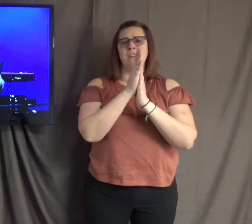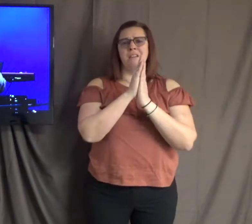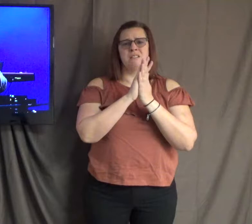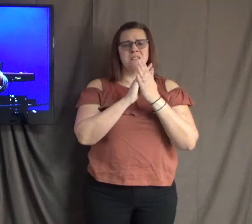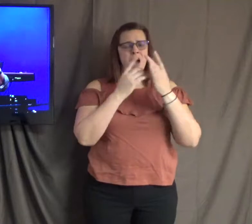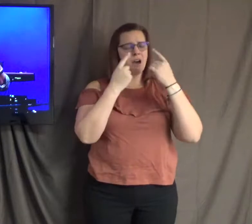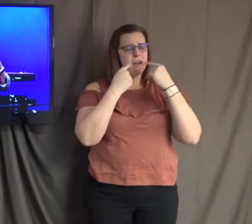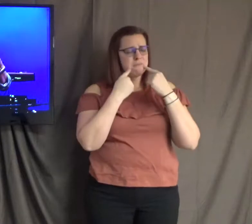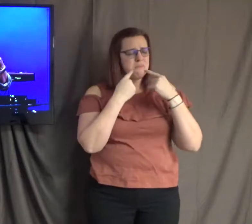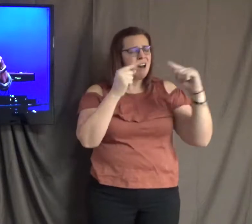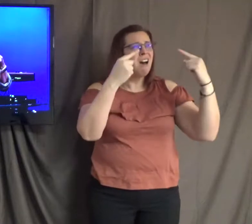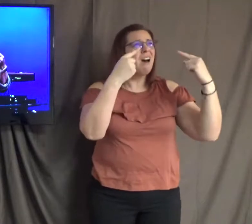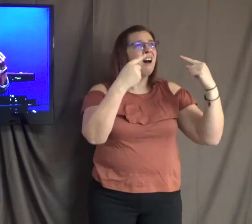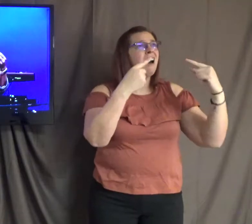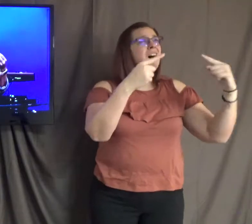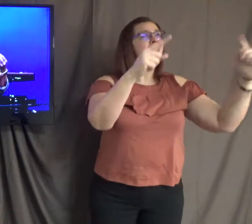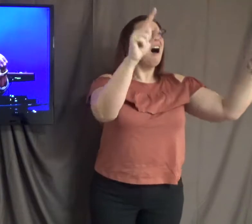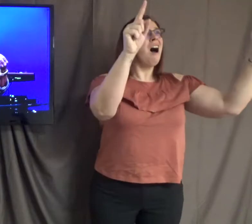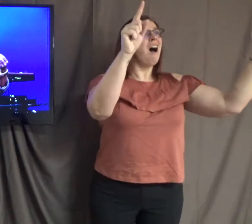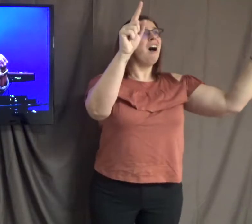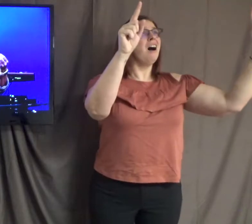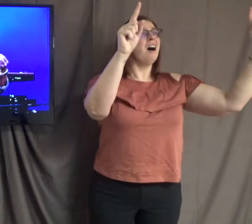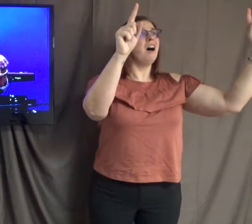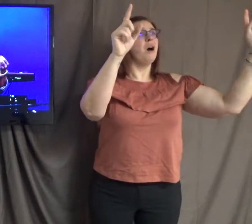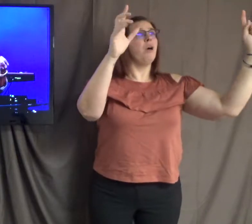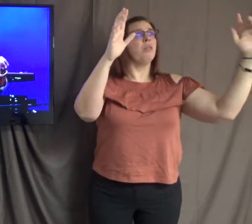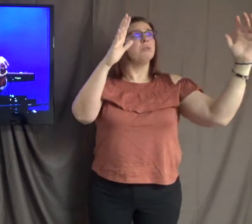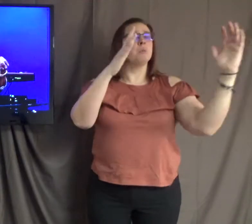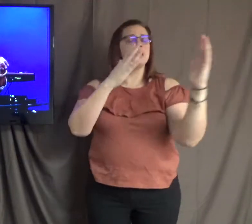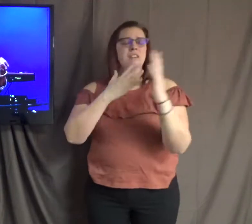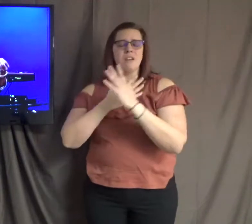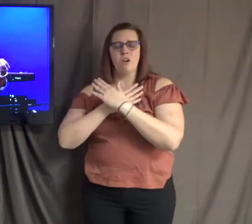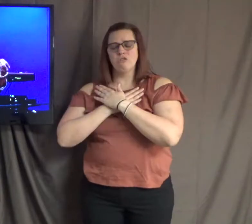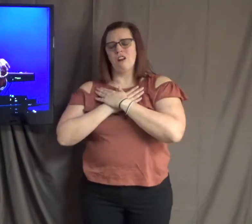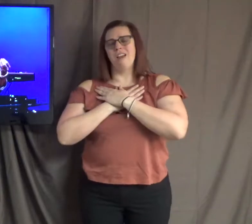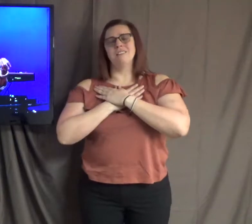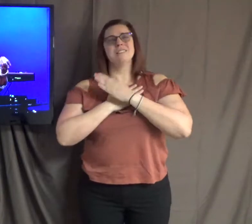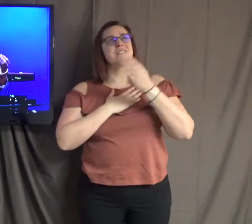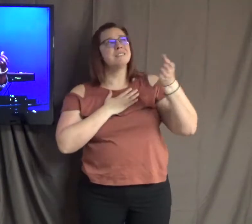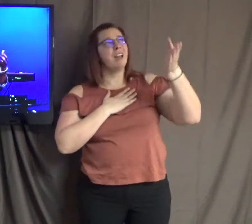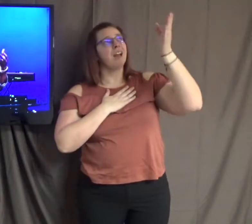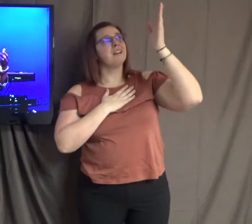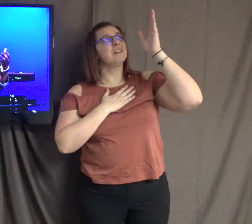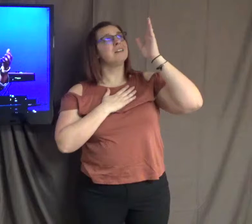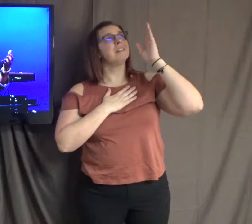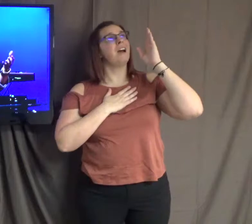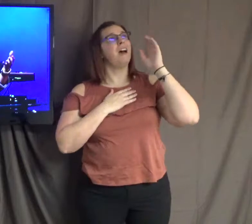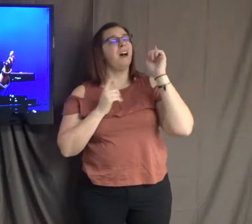we rest in God and say,